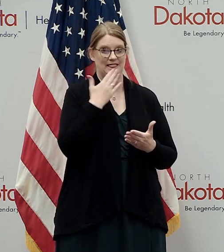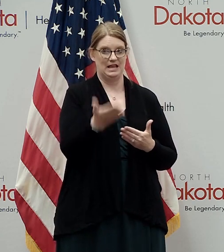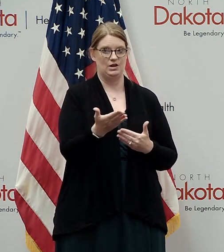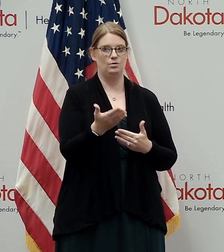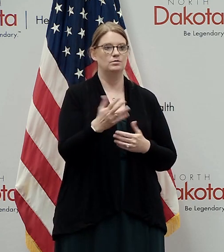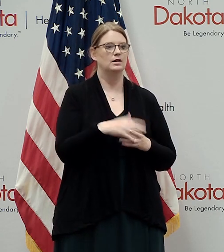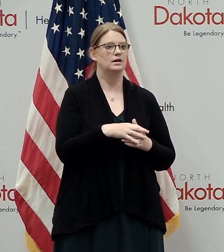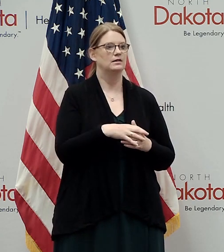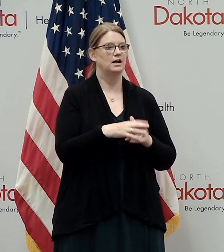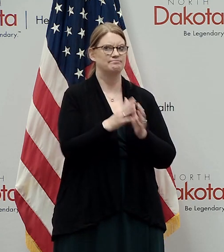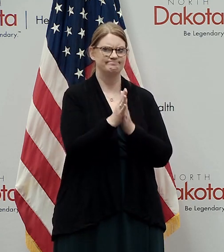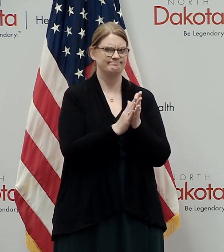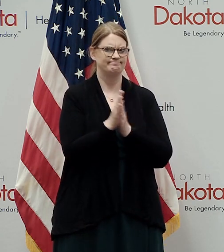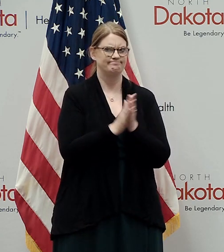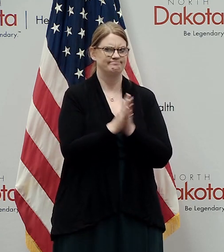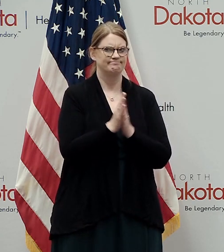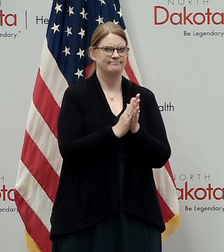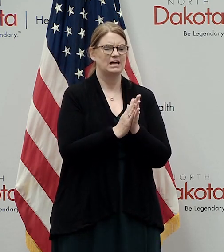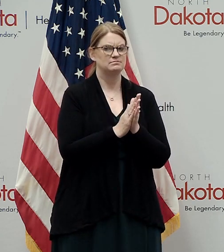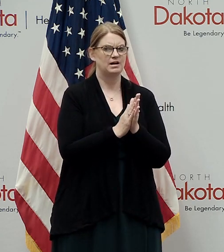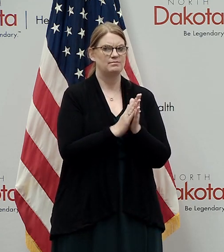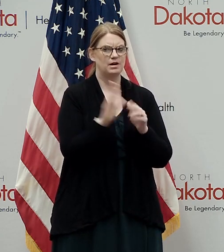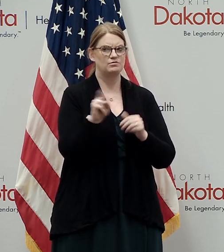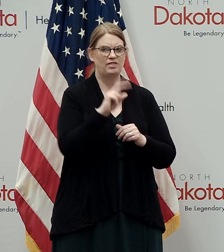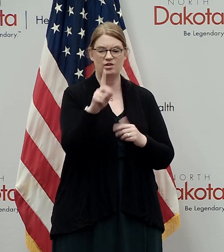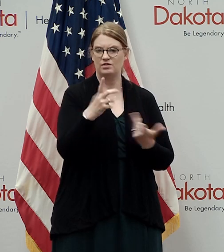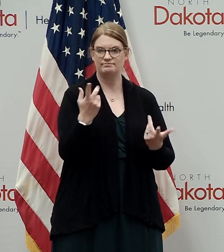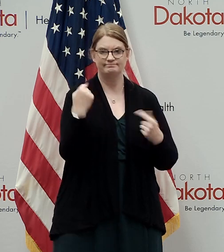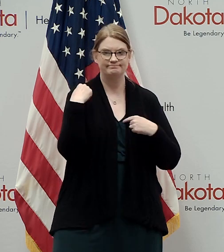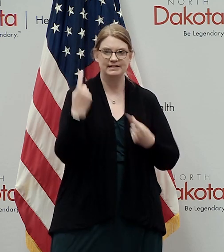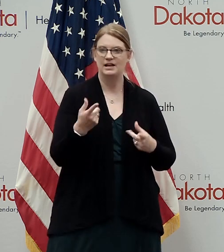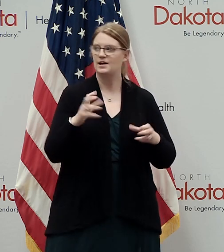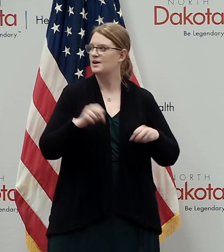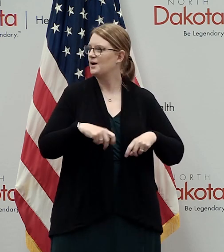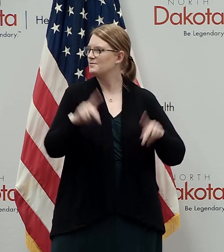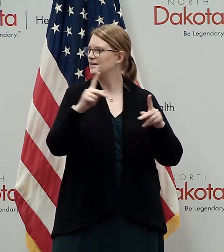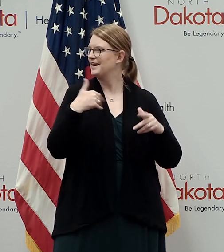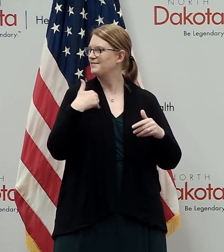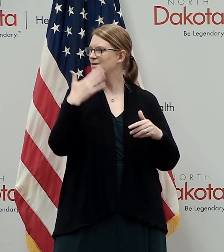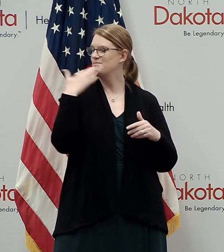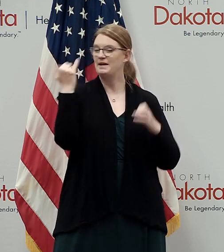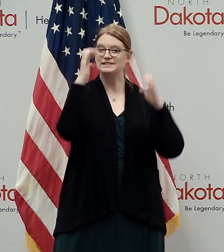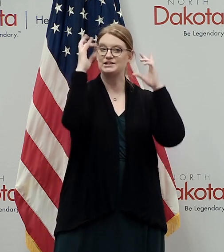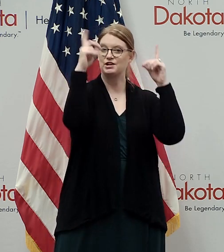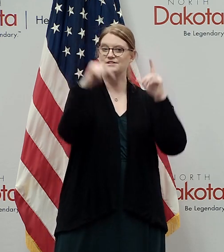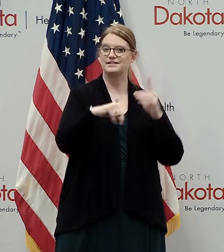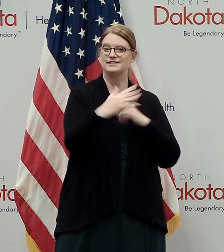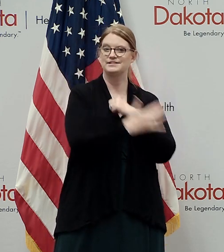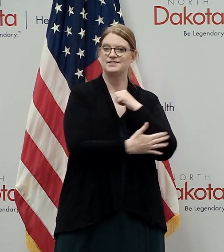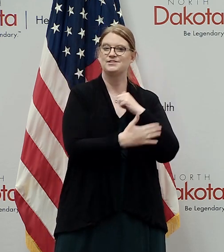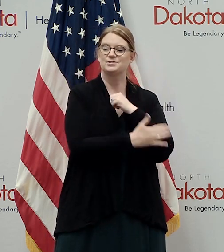you, and I'm passionate about North Dakota. I've said all along we have an opportunity to have the best education